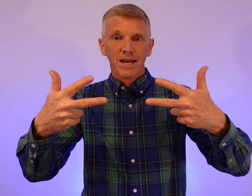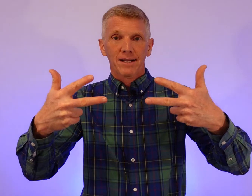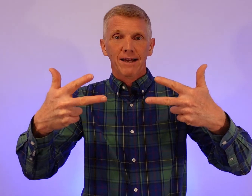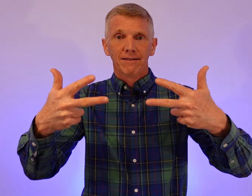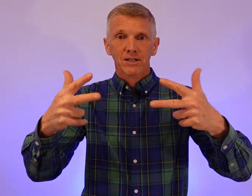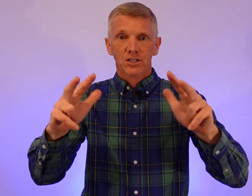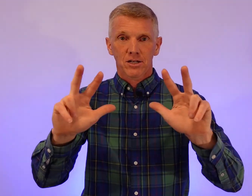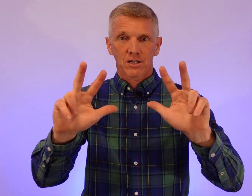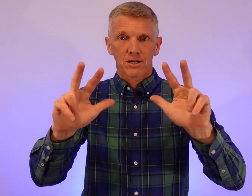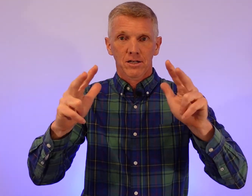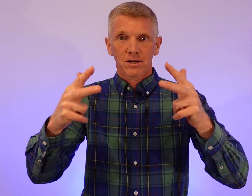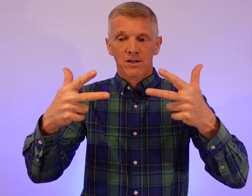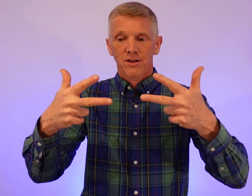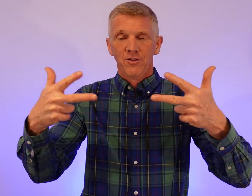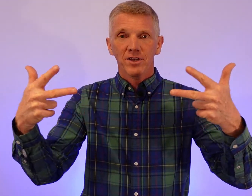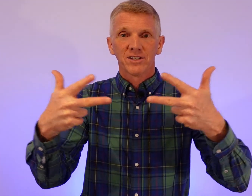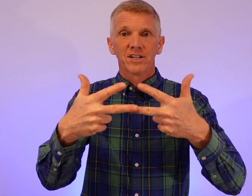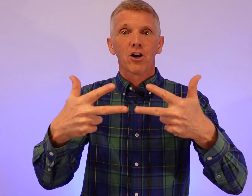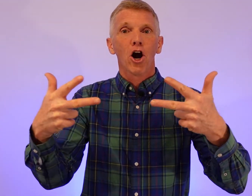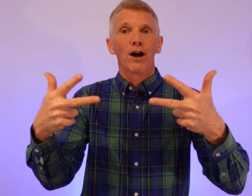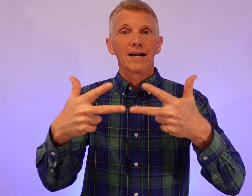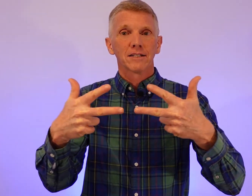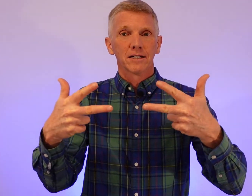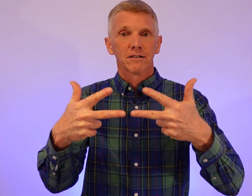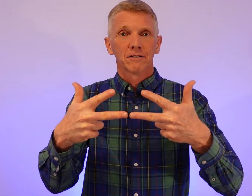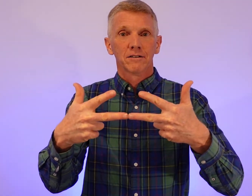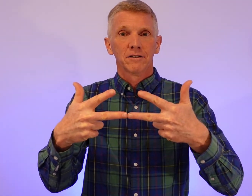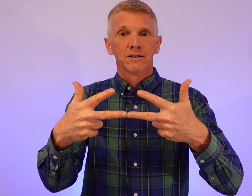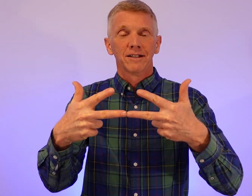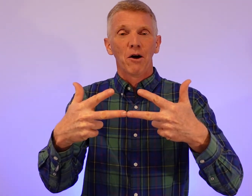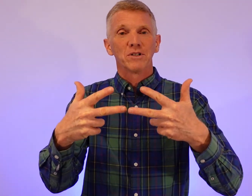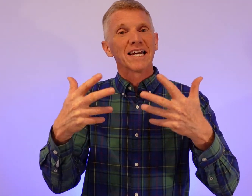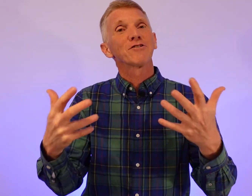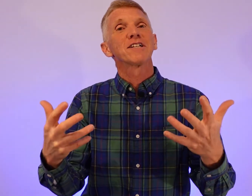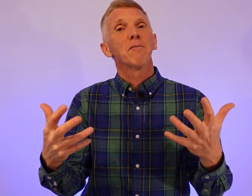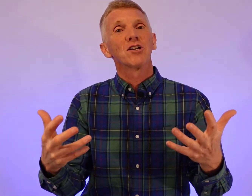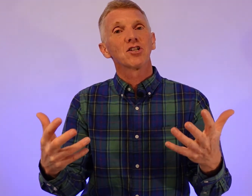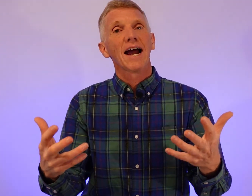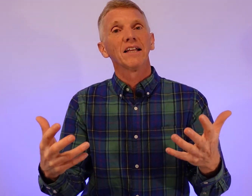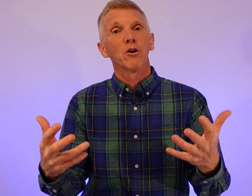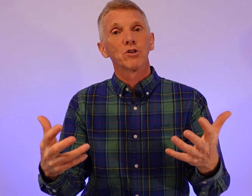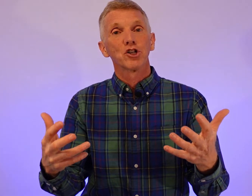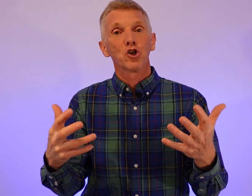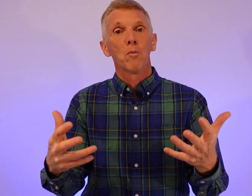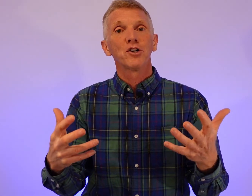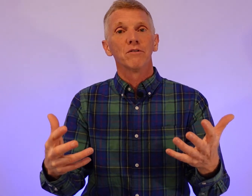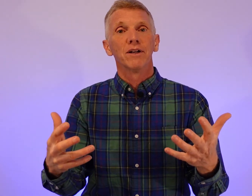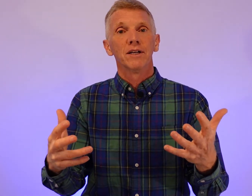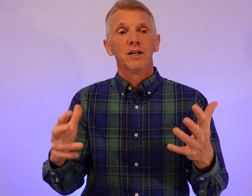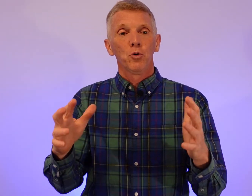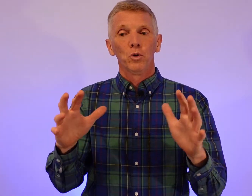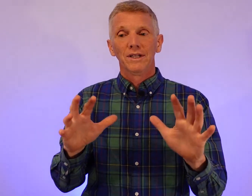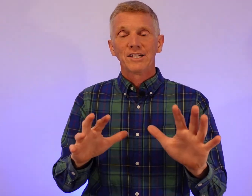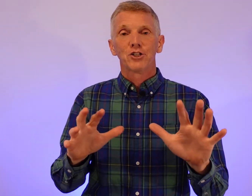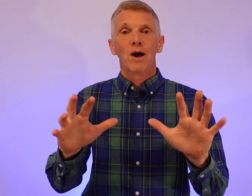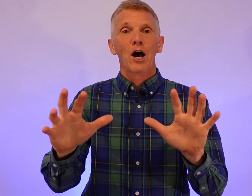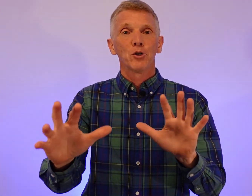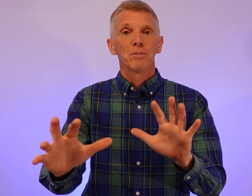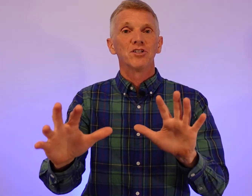like this. This is a car accident. Now what's interesting about sign language is so much of it relates to how you position